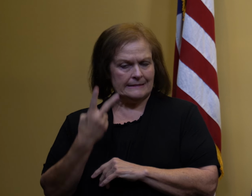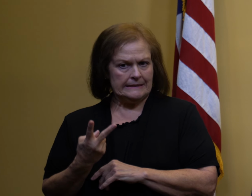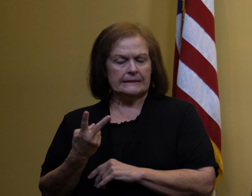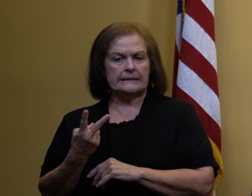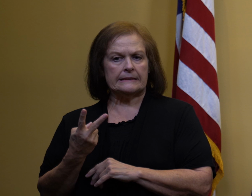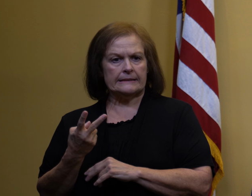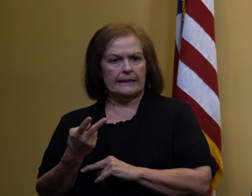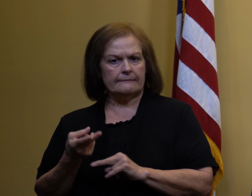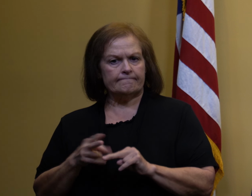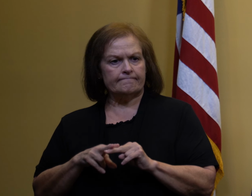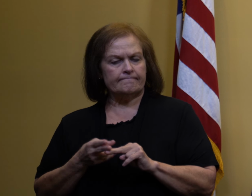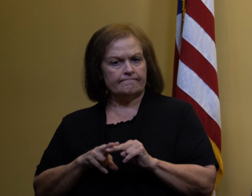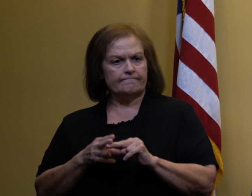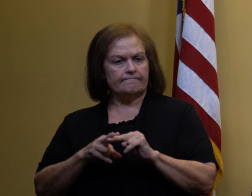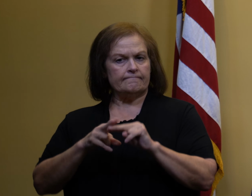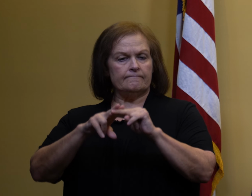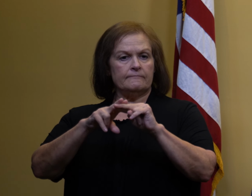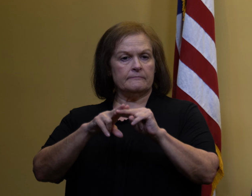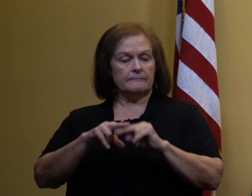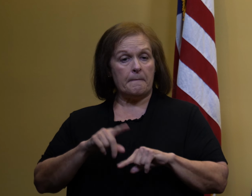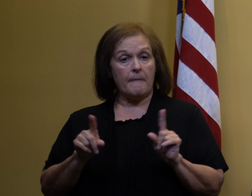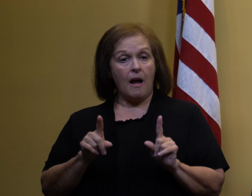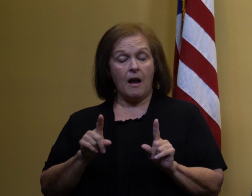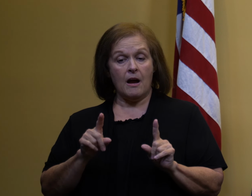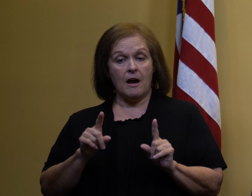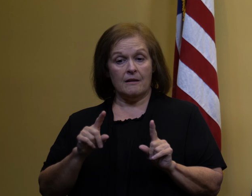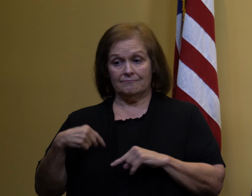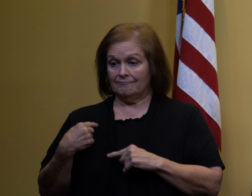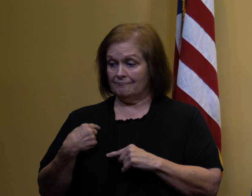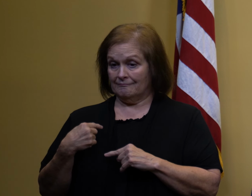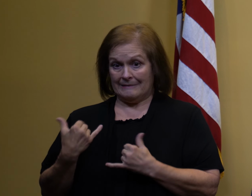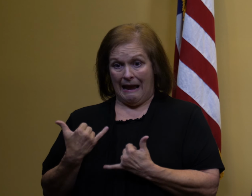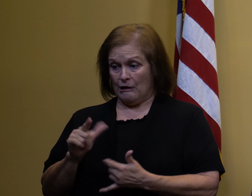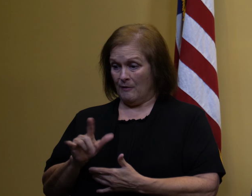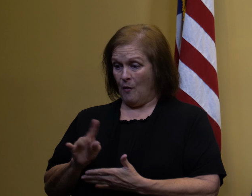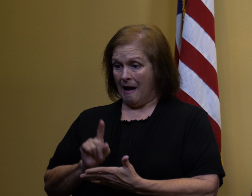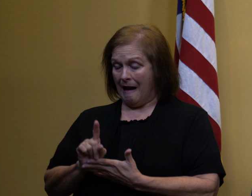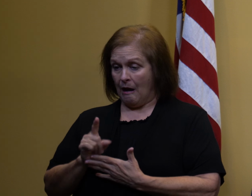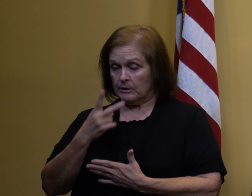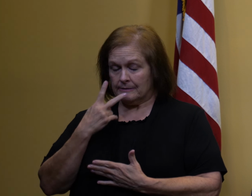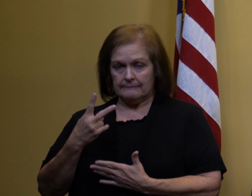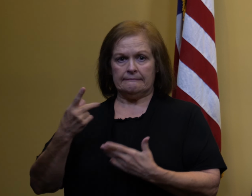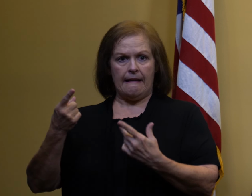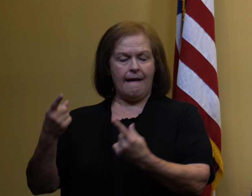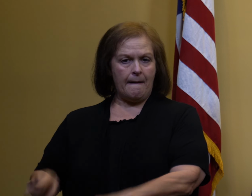past few years, but with the last 24 hours truly being an anomaly.